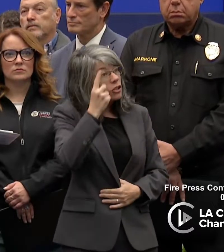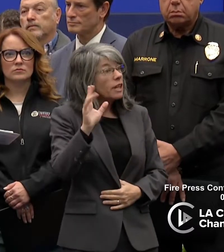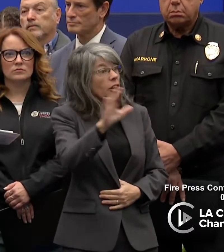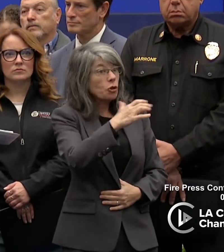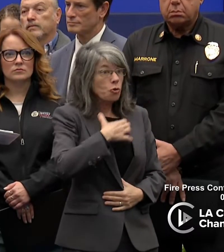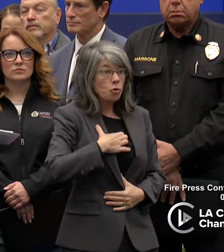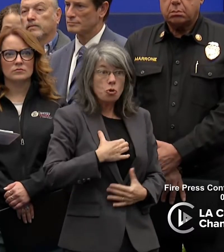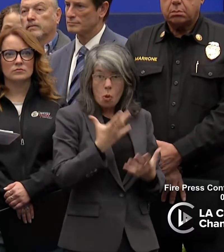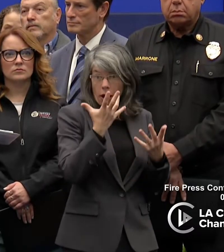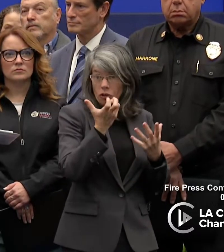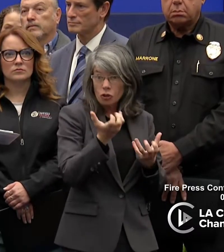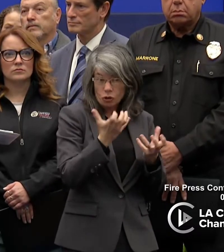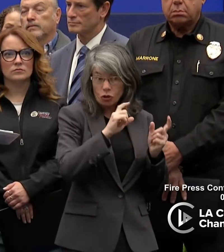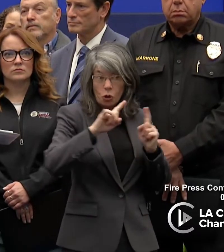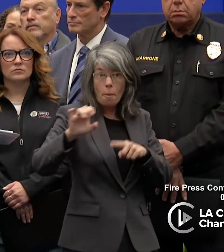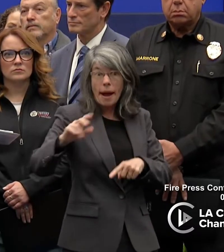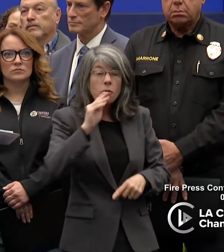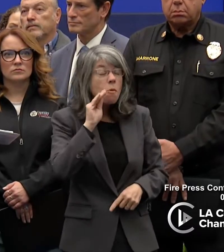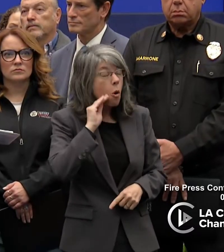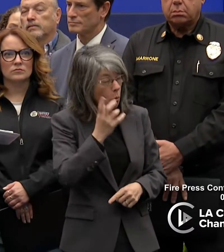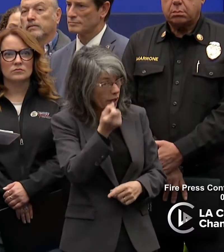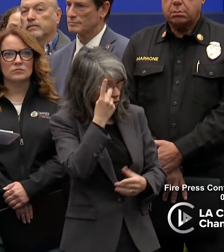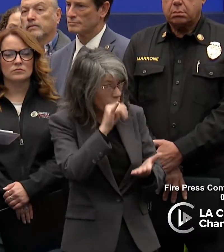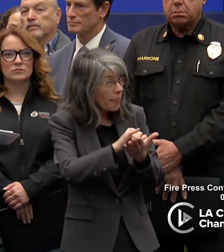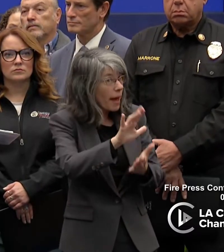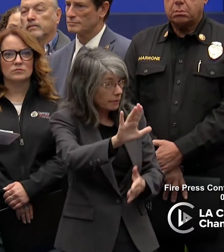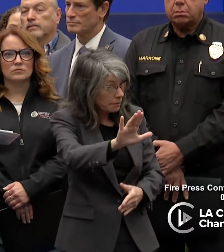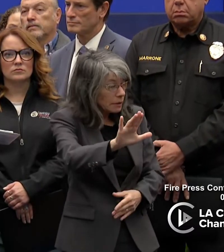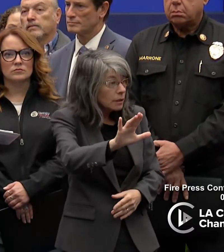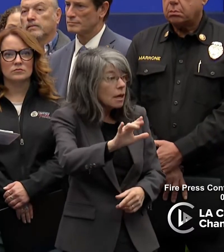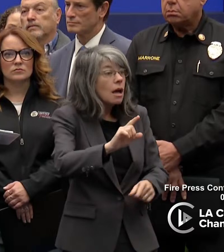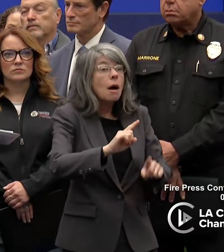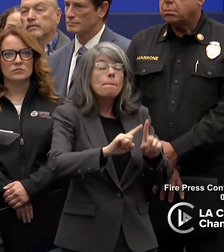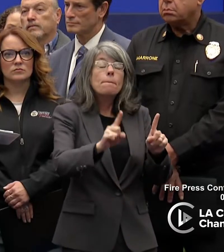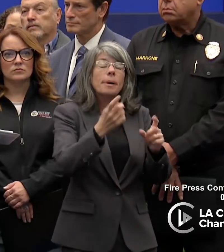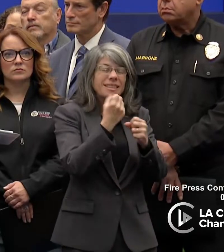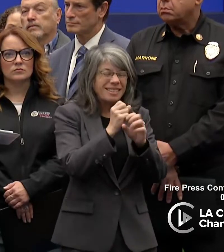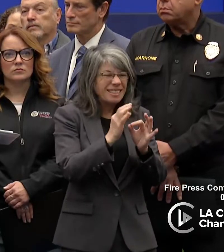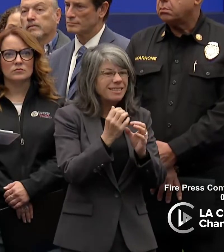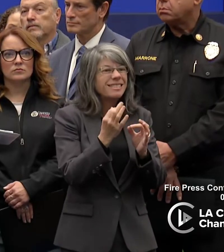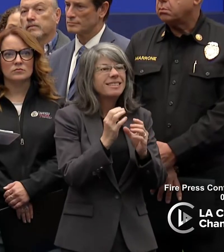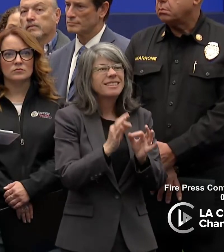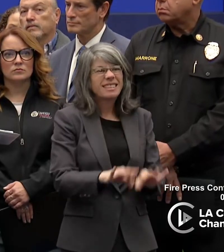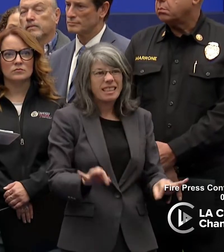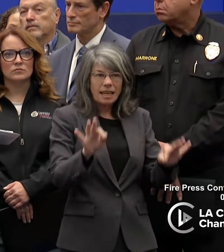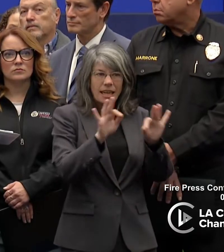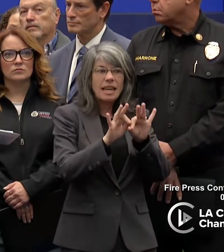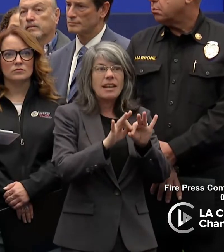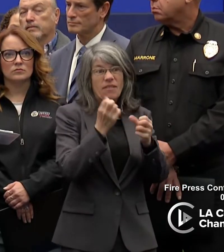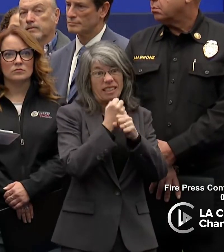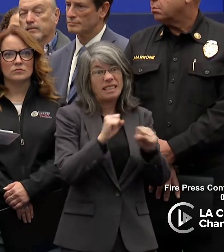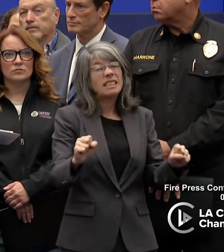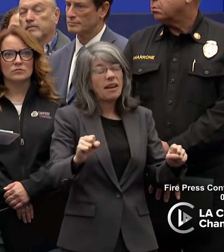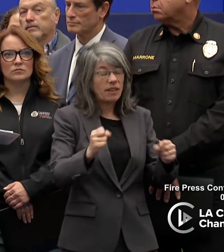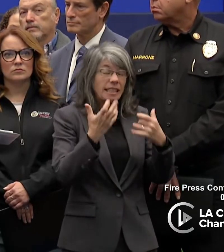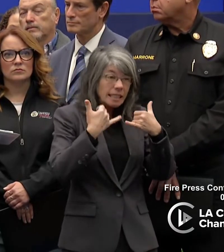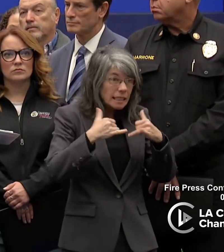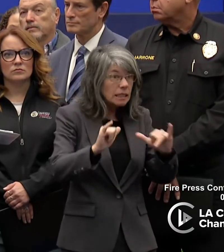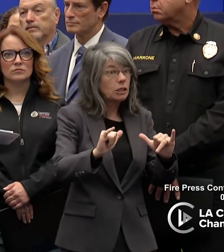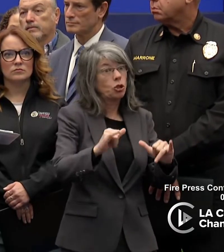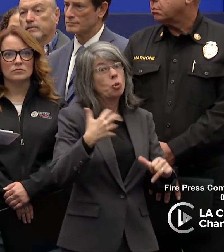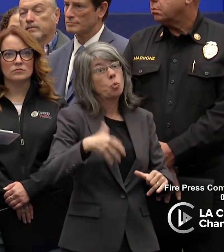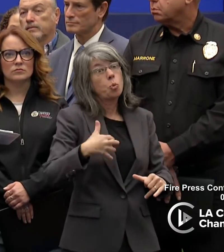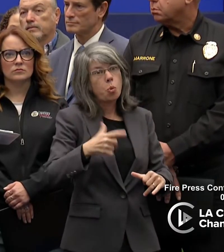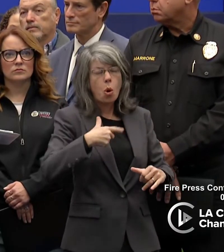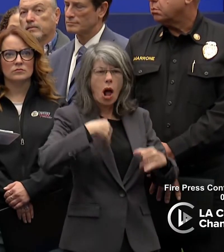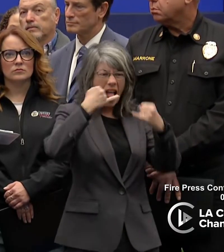desire to return to your community. However, significant safety and infrastructure issues remain, including